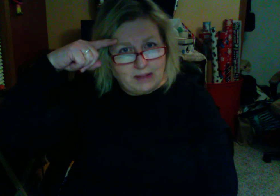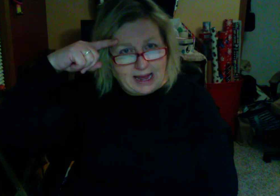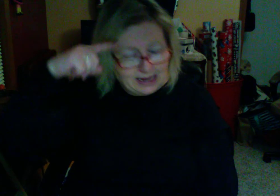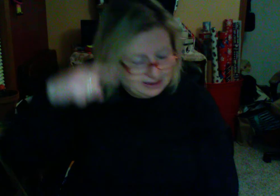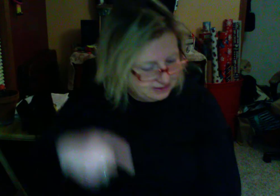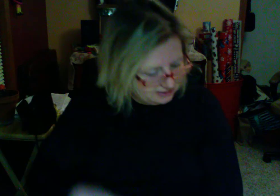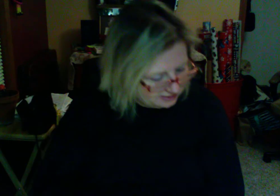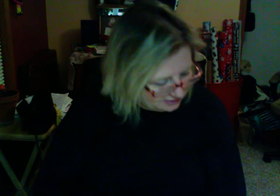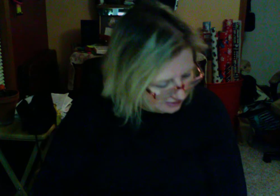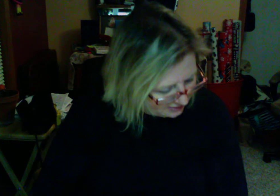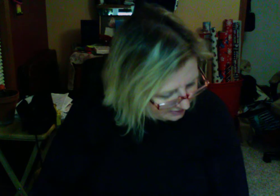black.